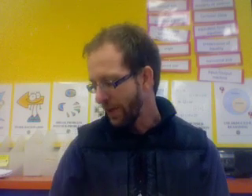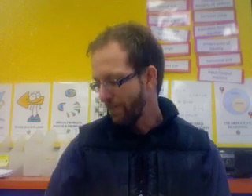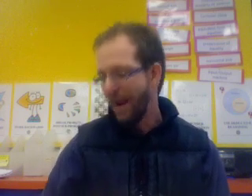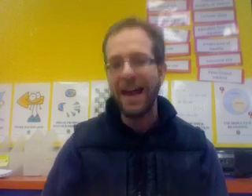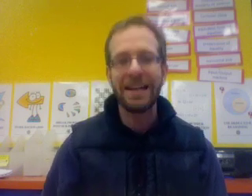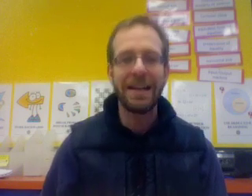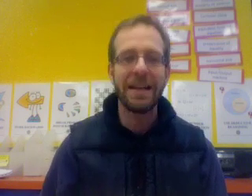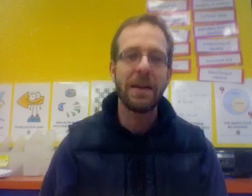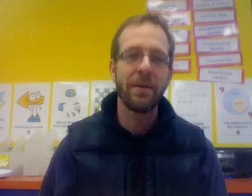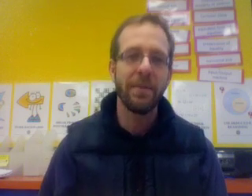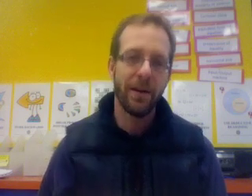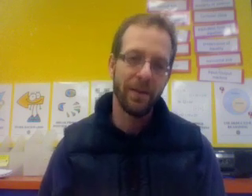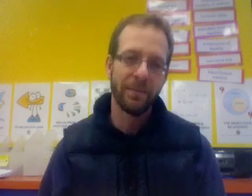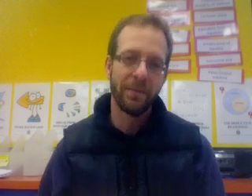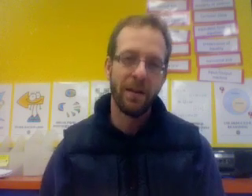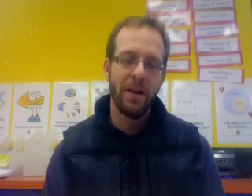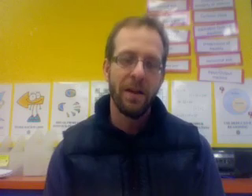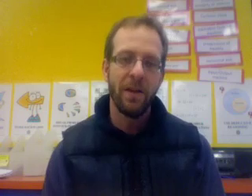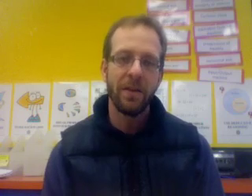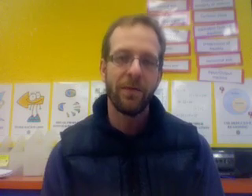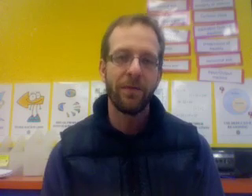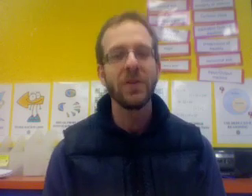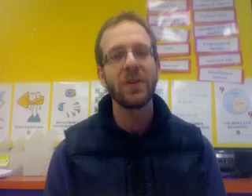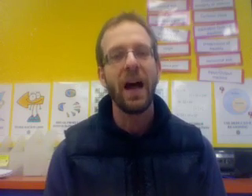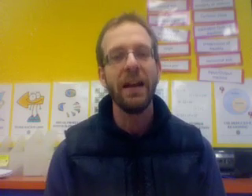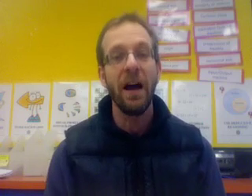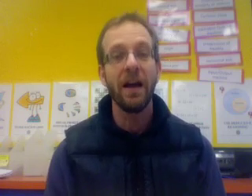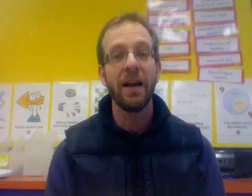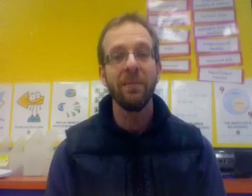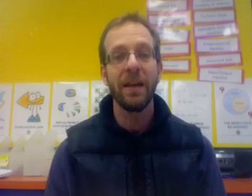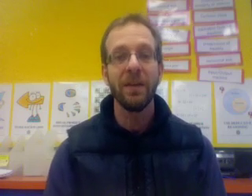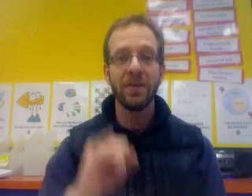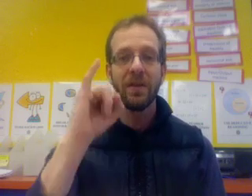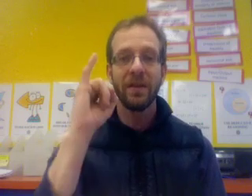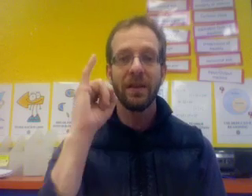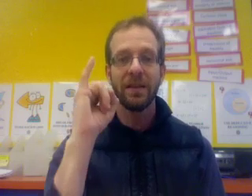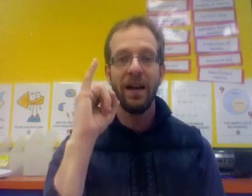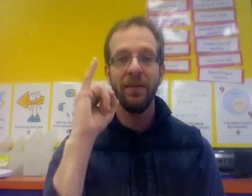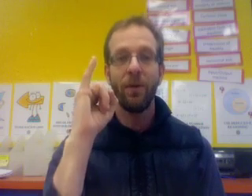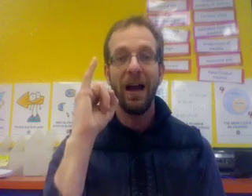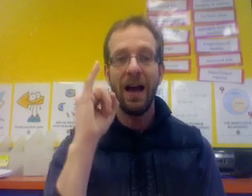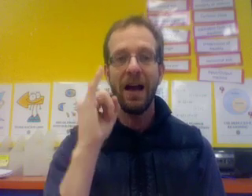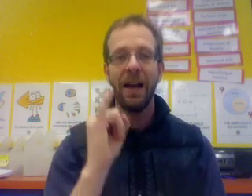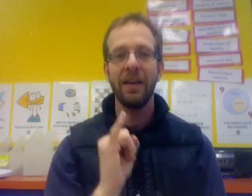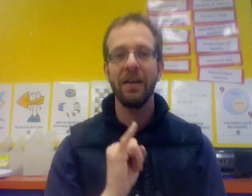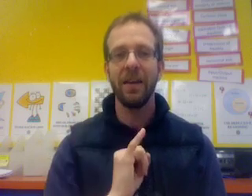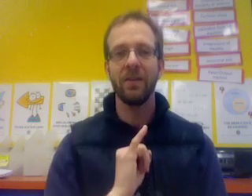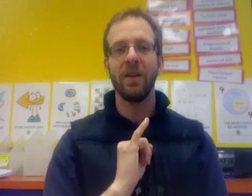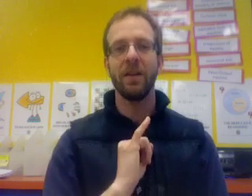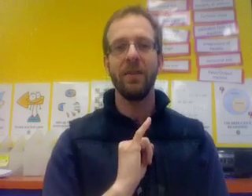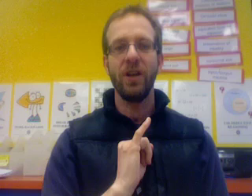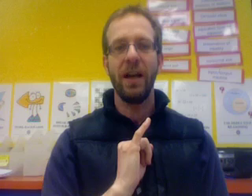the man in the mirror. The first sign, I'm, is the sign for I into the middle of the